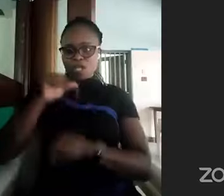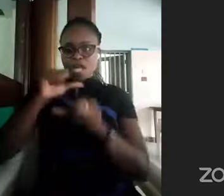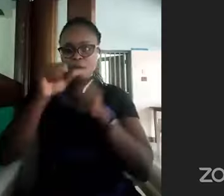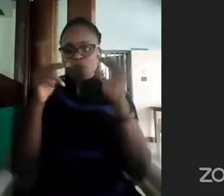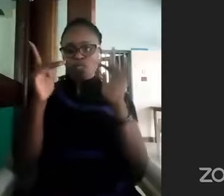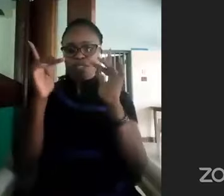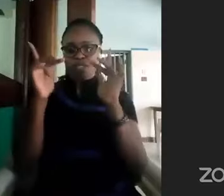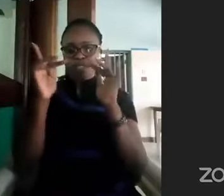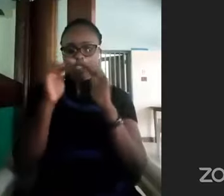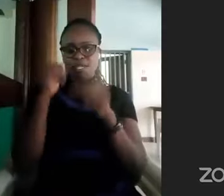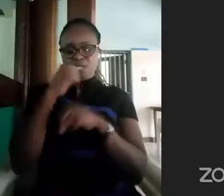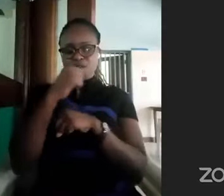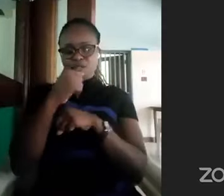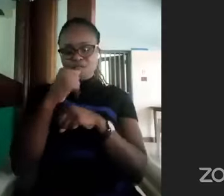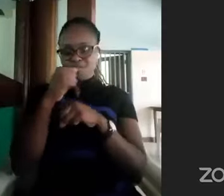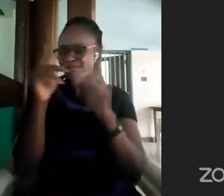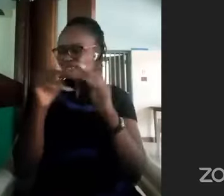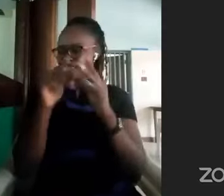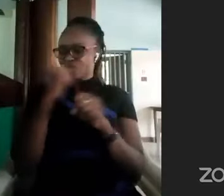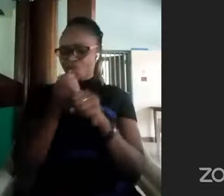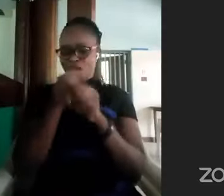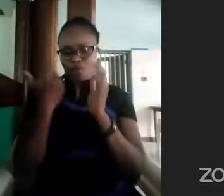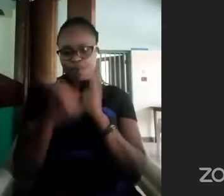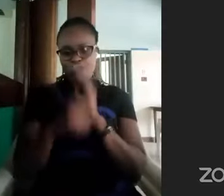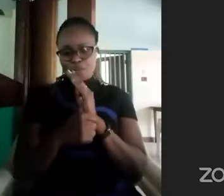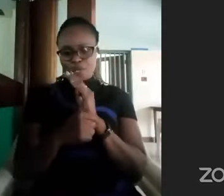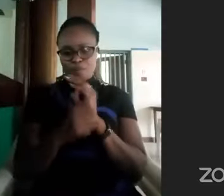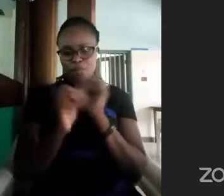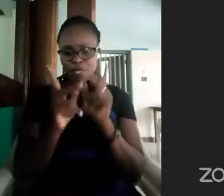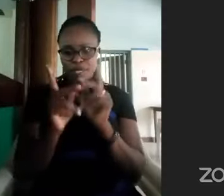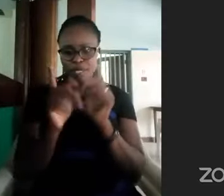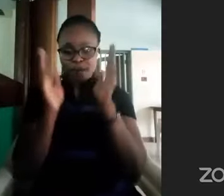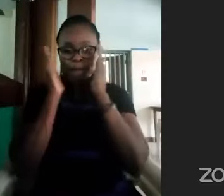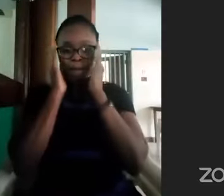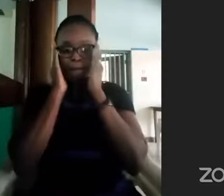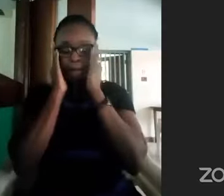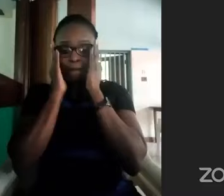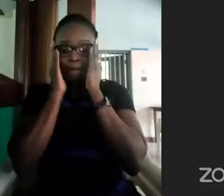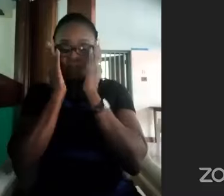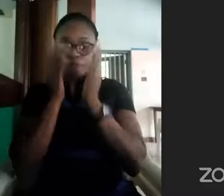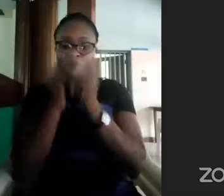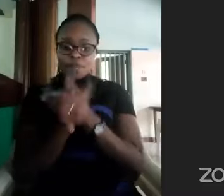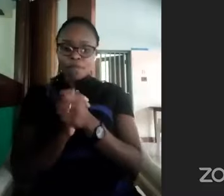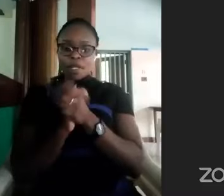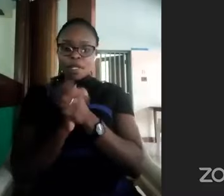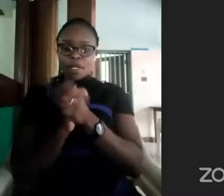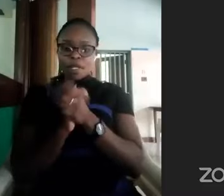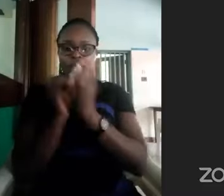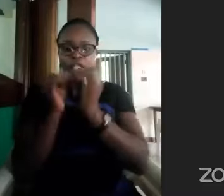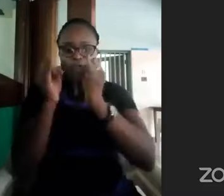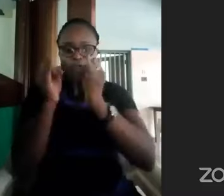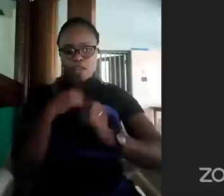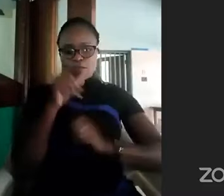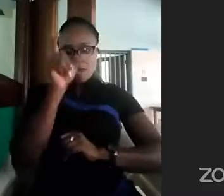Veronica, kindly confirm, because I didn't hear Vera introduce herself. Yes, I can hear you. We can advise